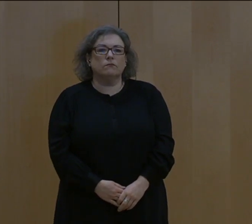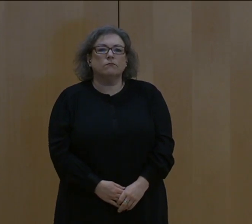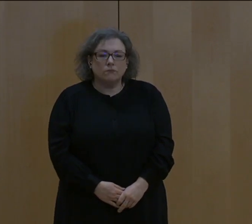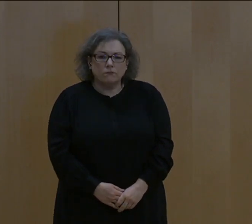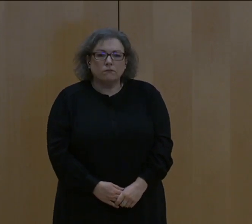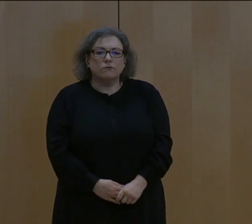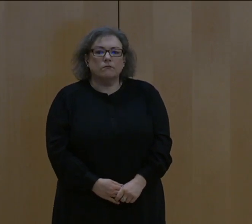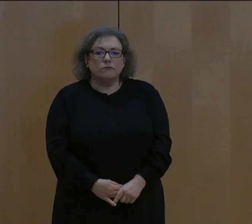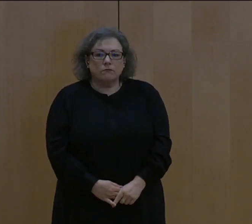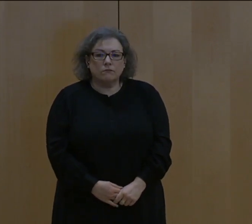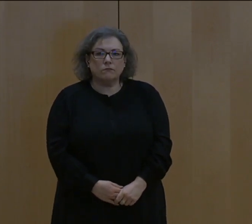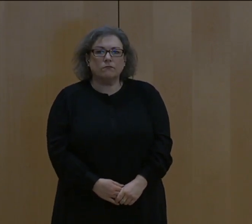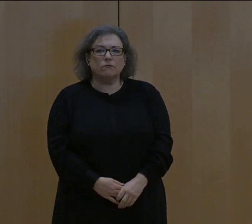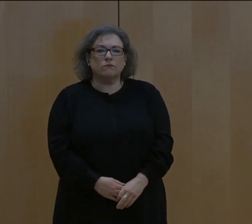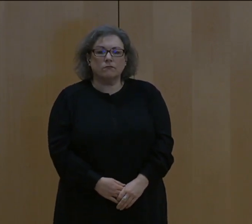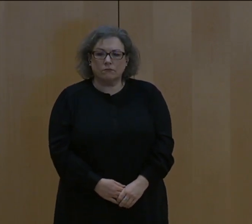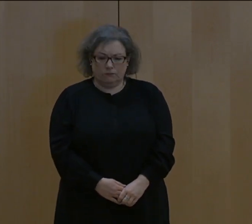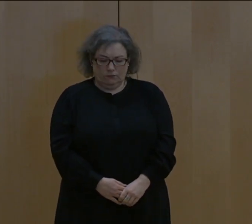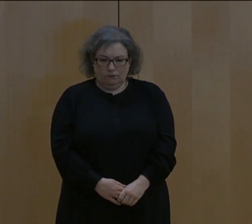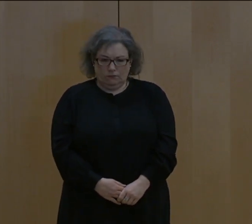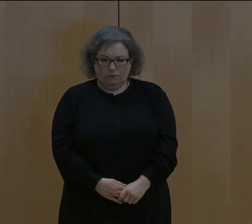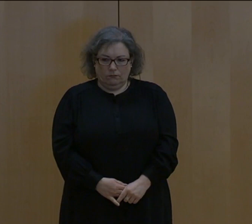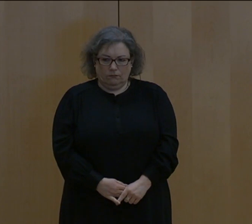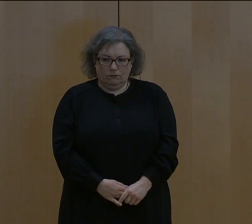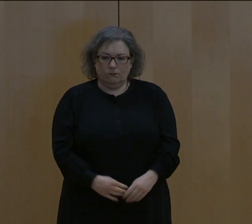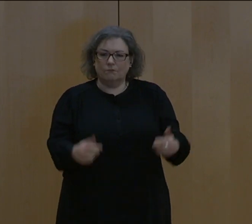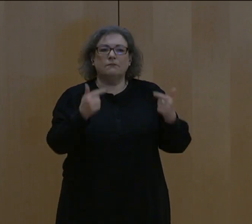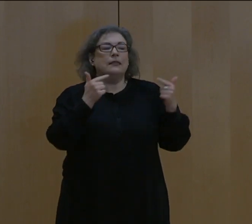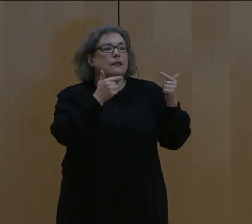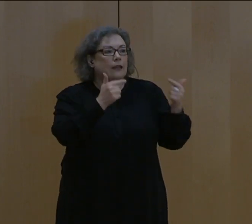Thank you very much. I would like to welcome you.